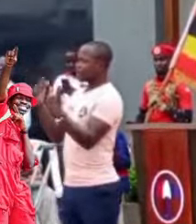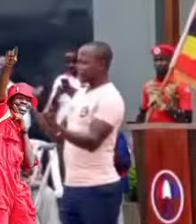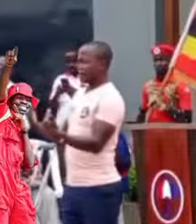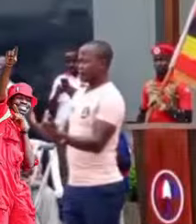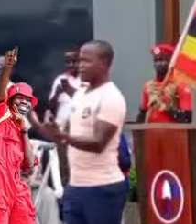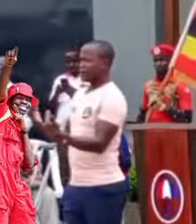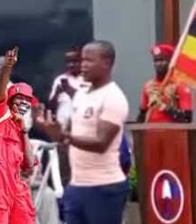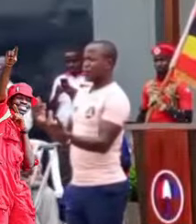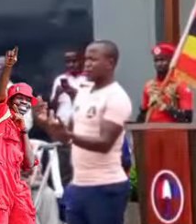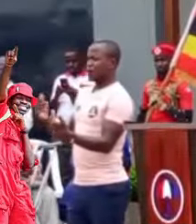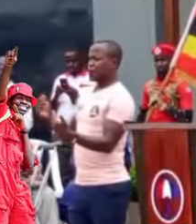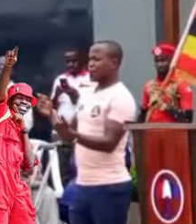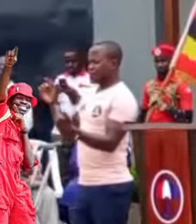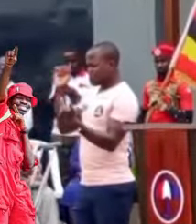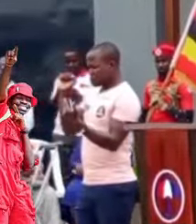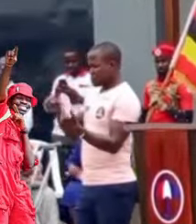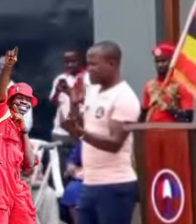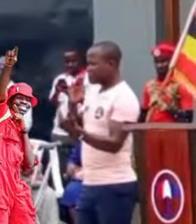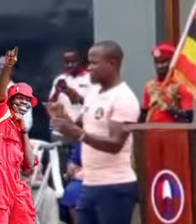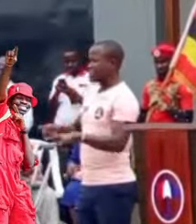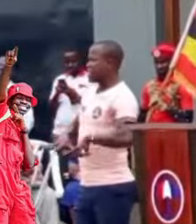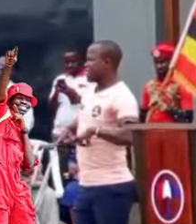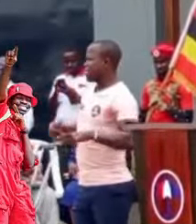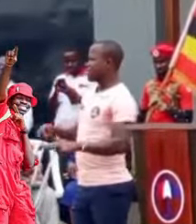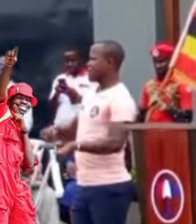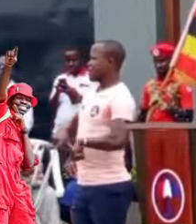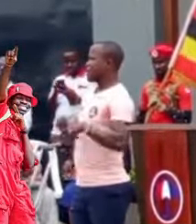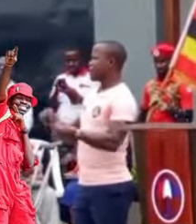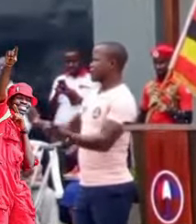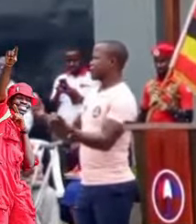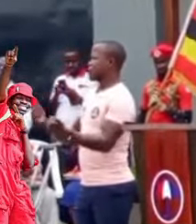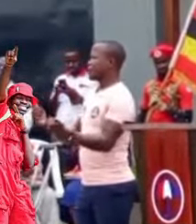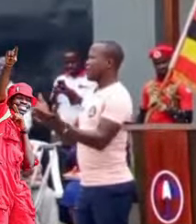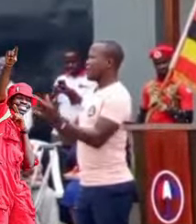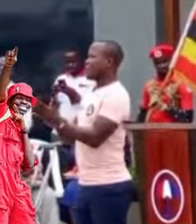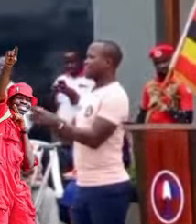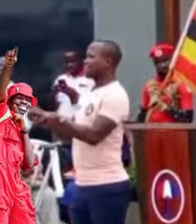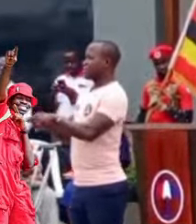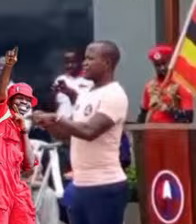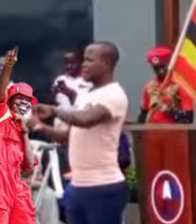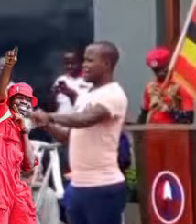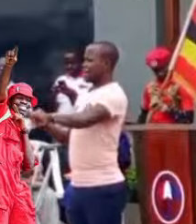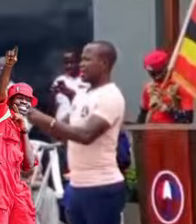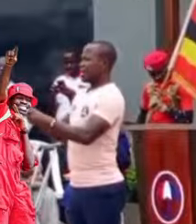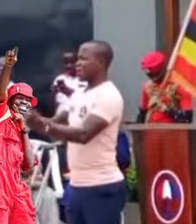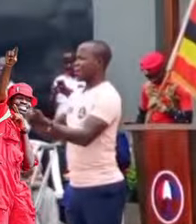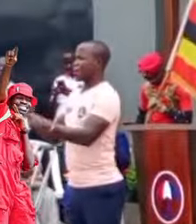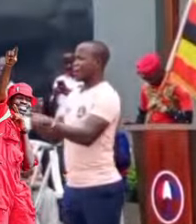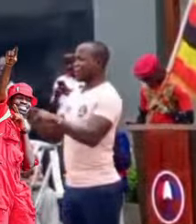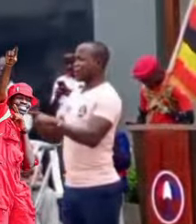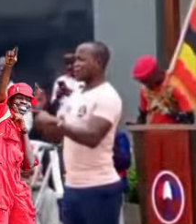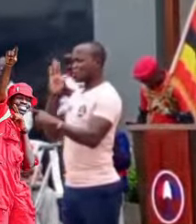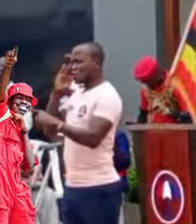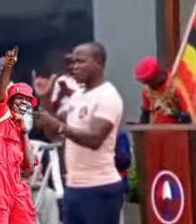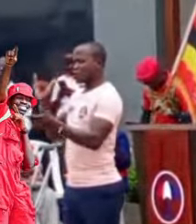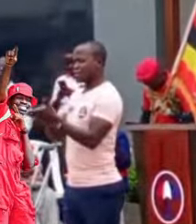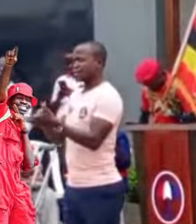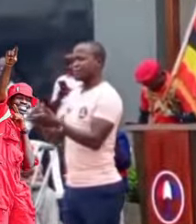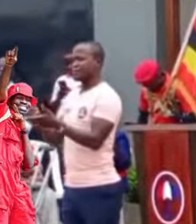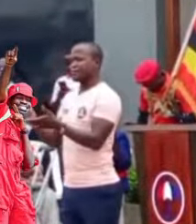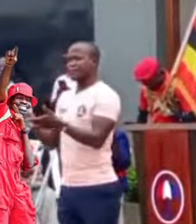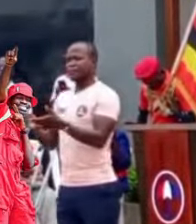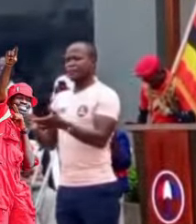By now, we are supposed to be living better and relating better. We are knowing that